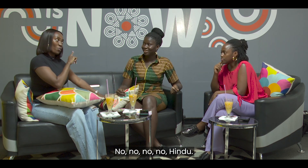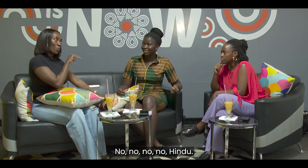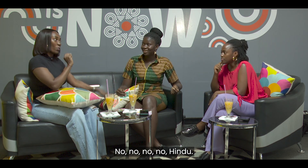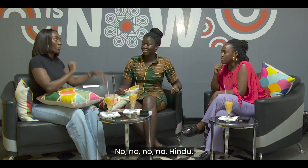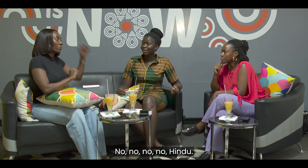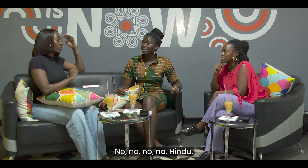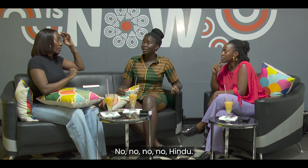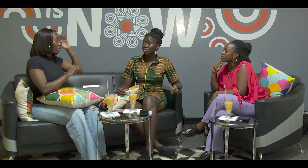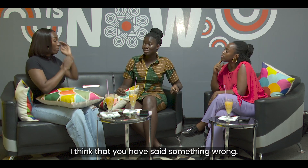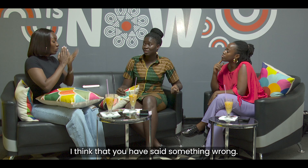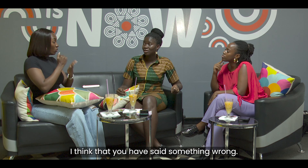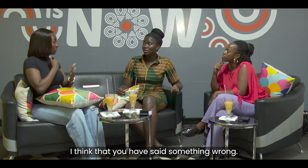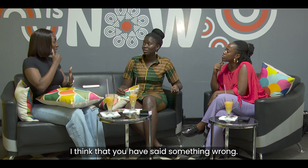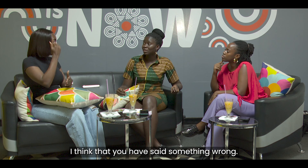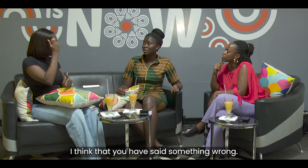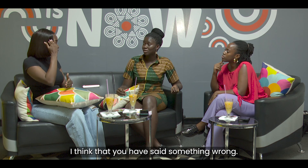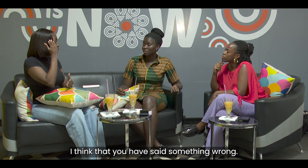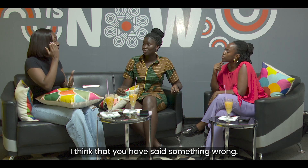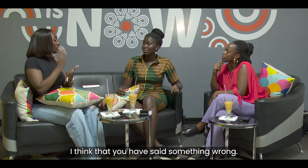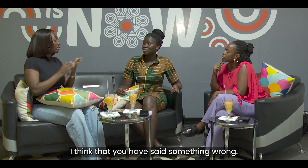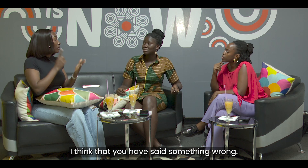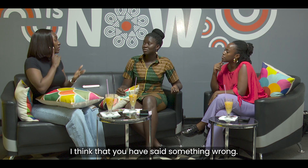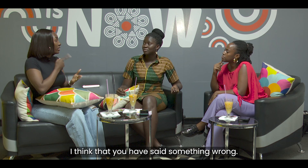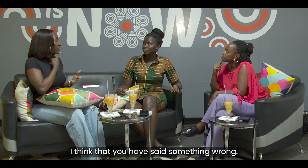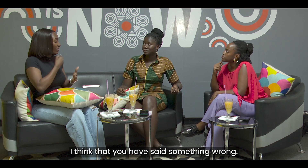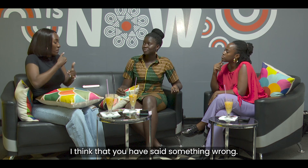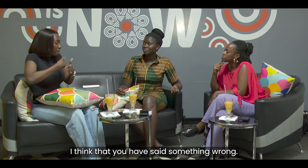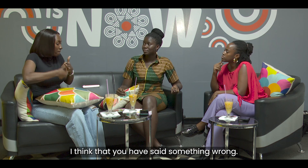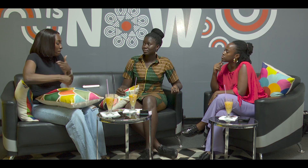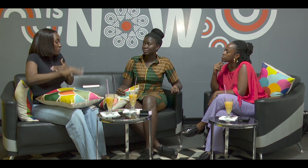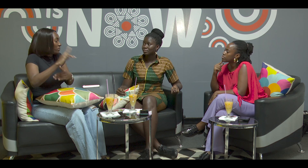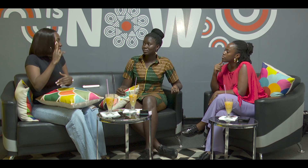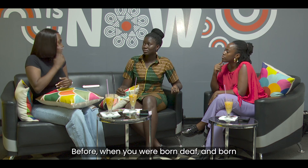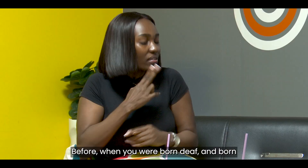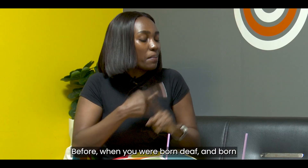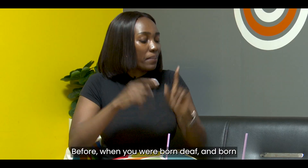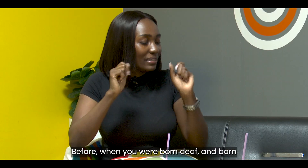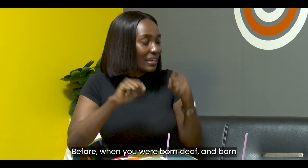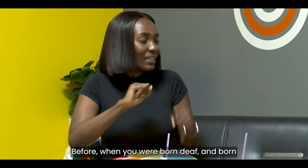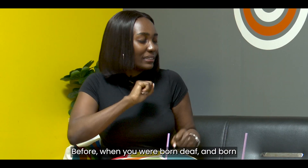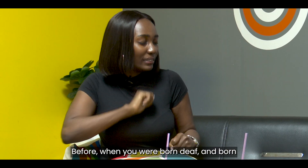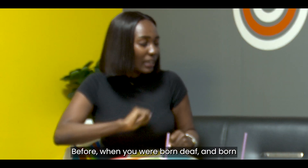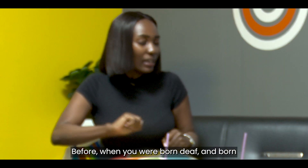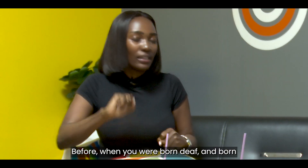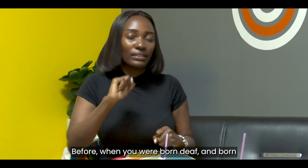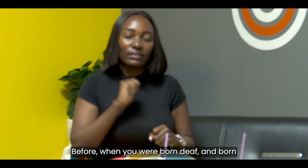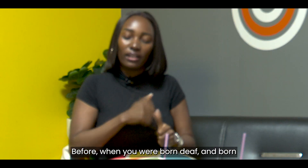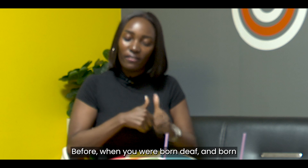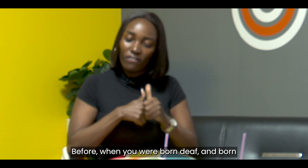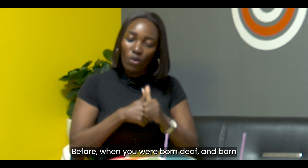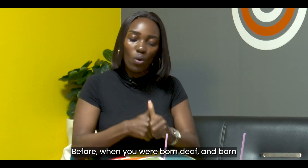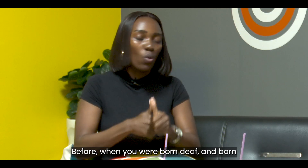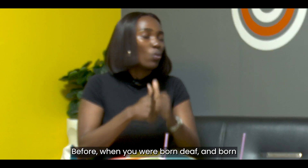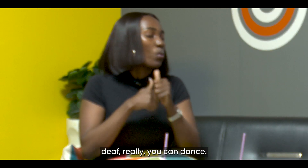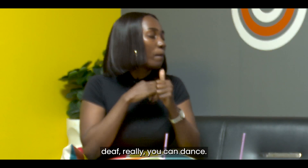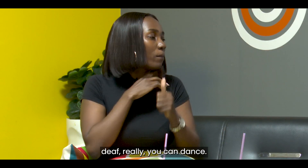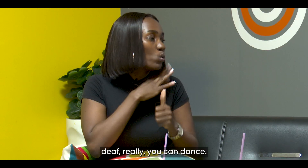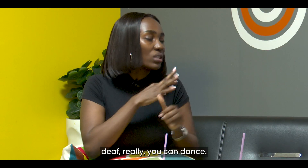No, Hindu. I think there's somewhere that you have said something wrong. Before, when you were born deaf, really,